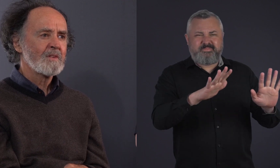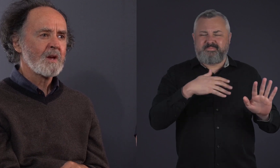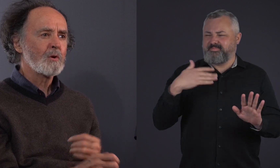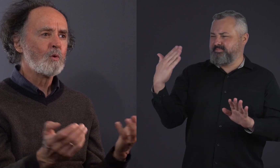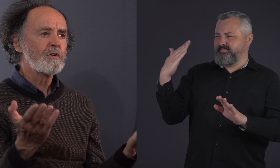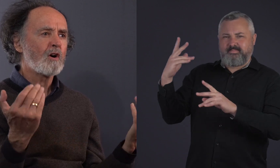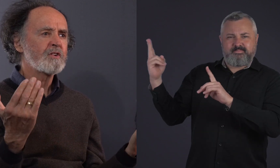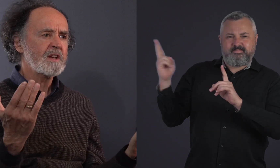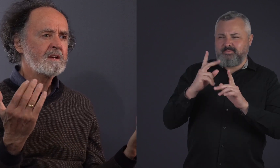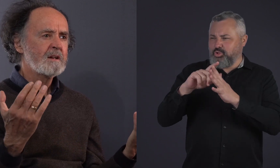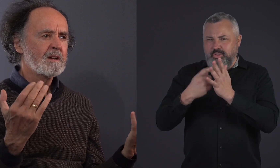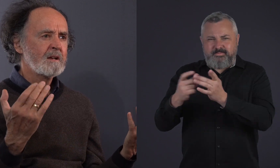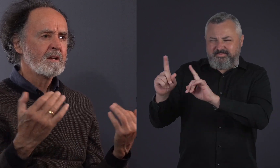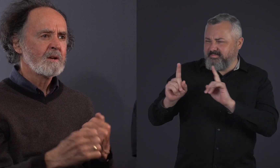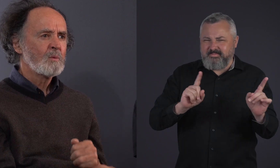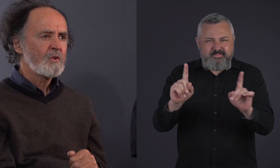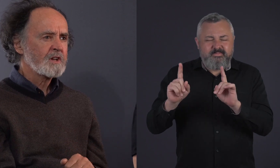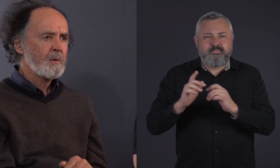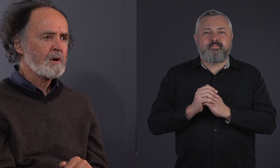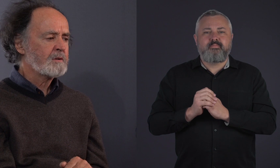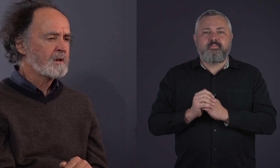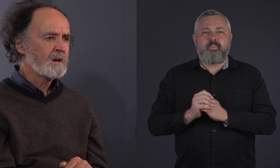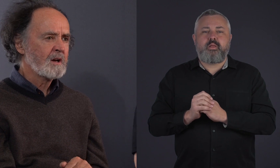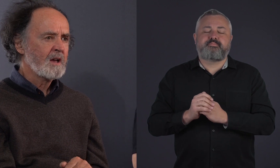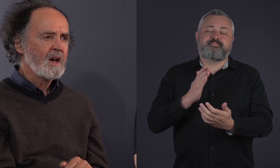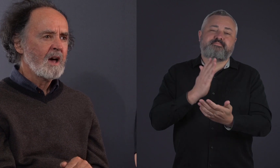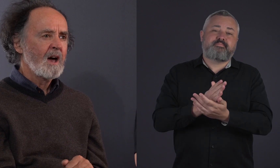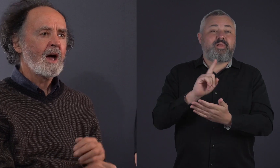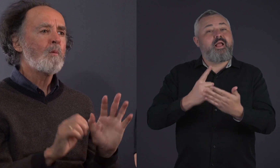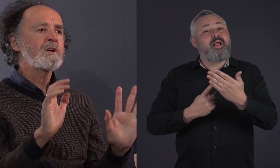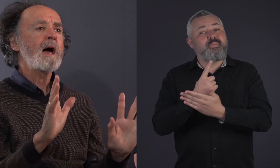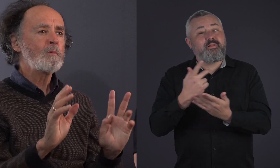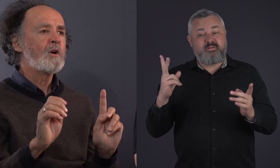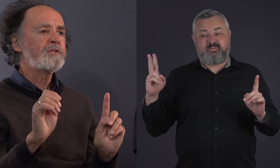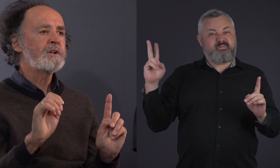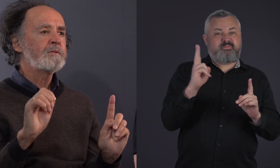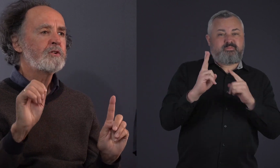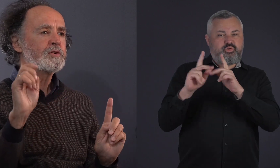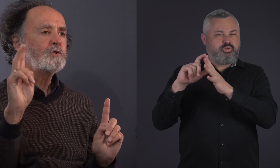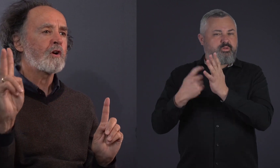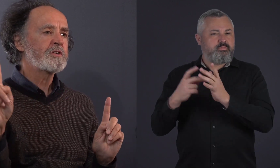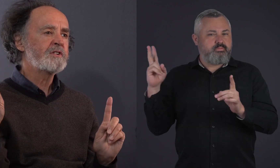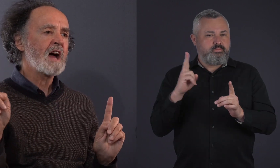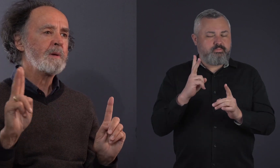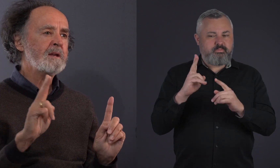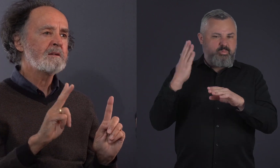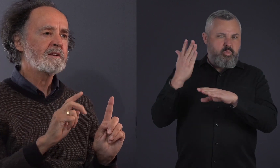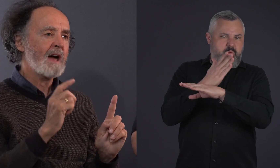So we called the doctors in, what's going on? And what had happened was that 2 doctors had come in to have a